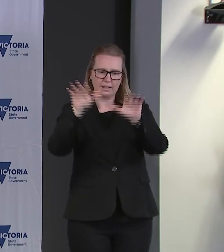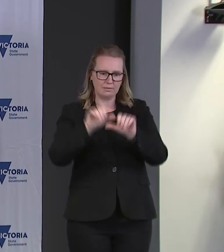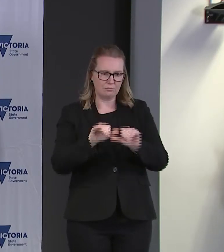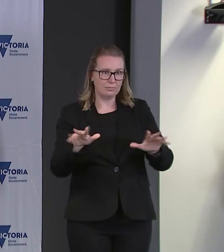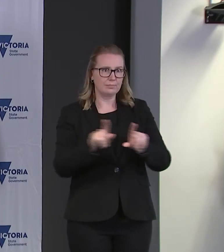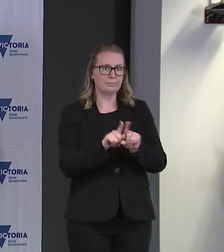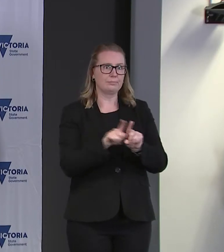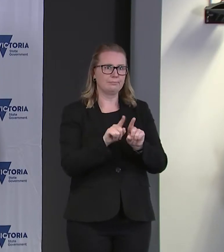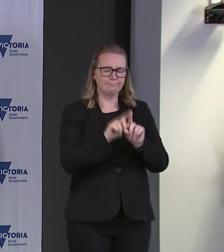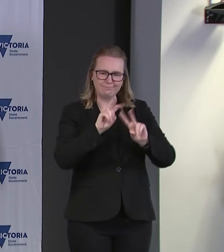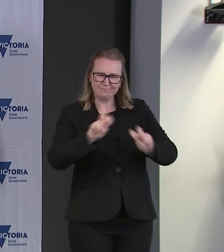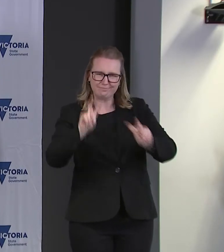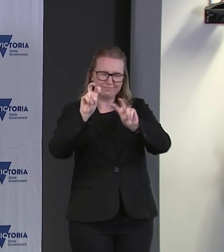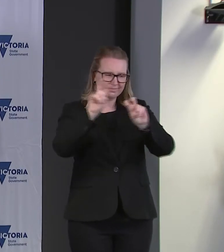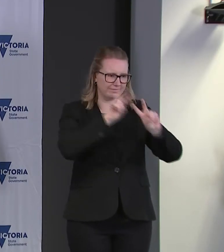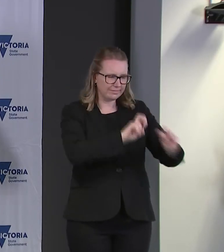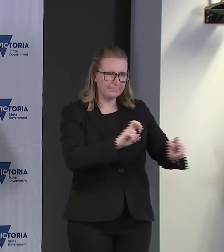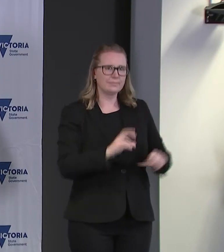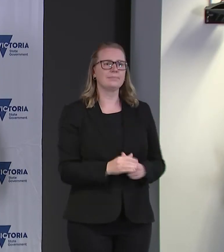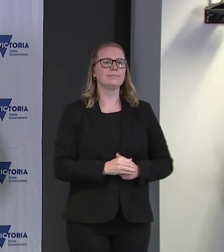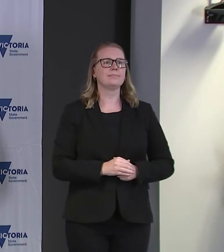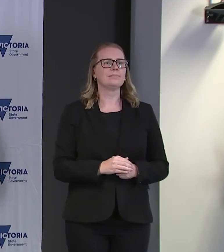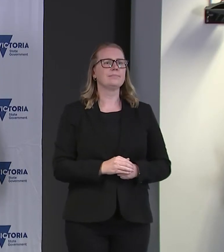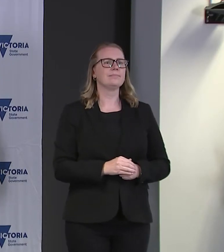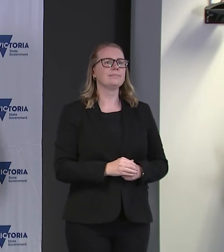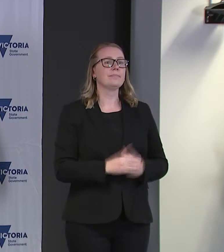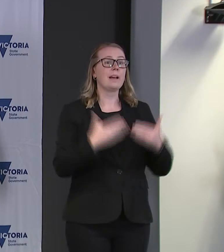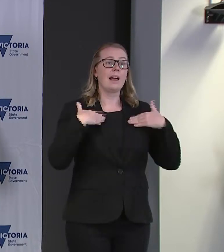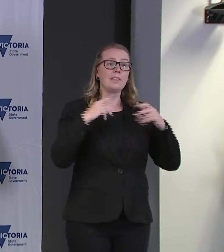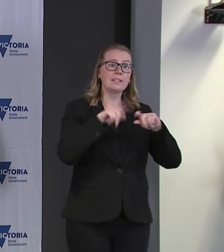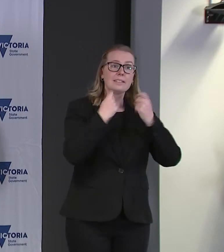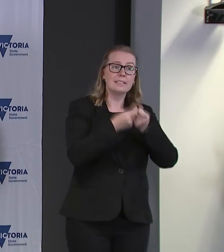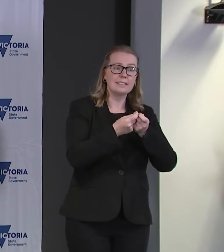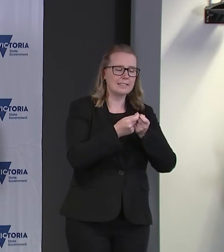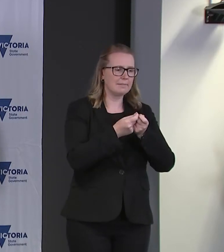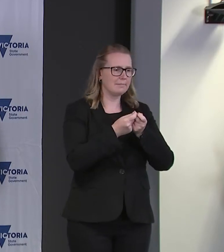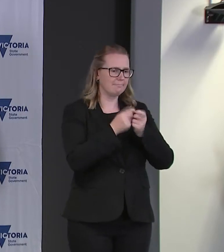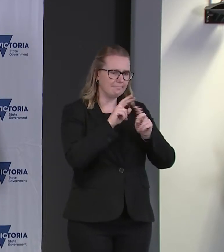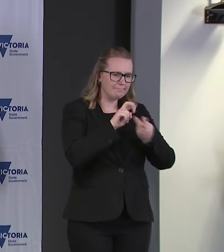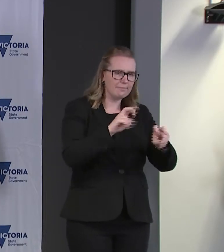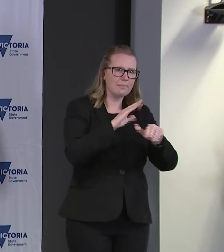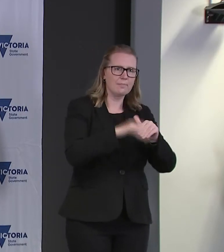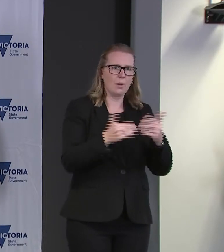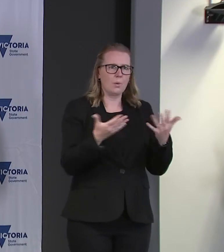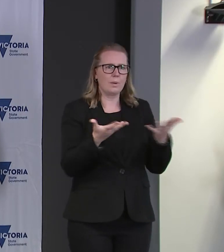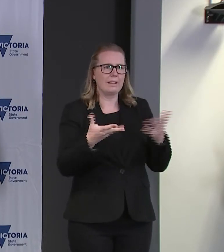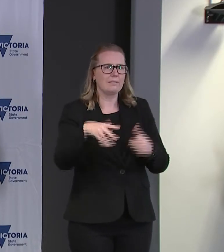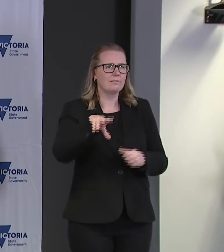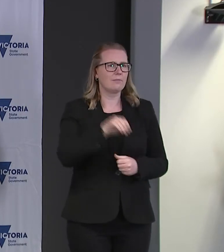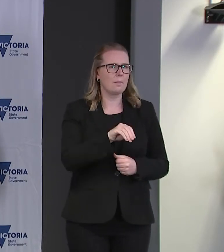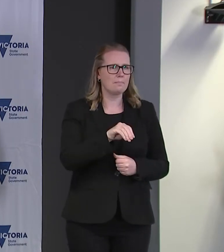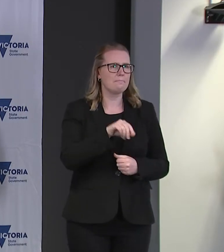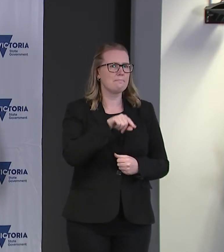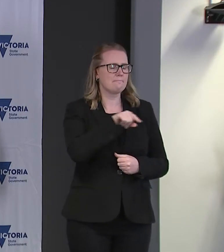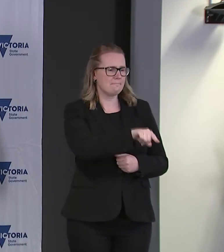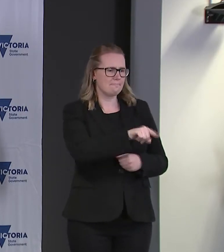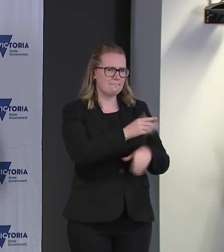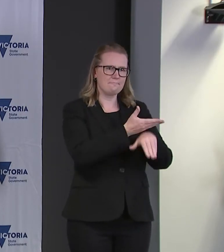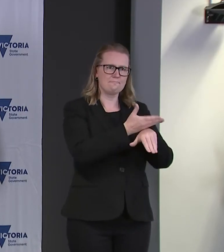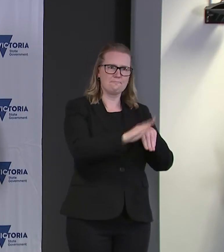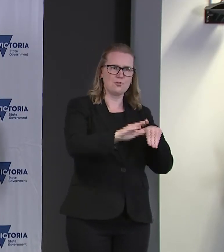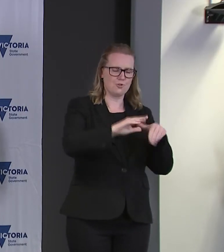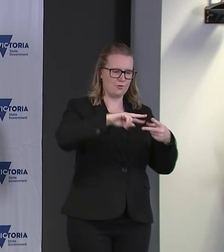Public health teams have been working very closely investigating the potential origins of the emerging